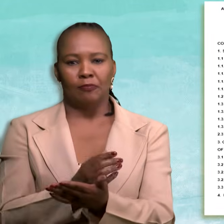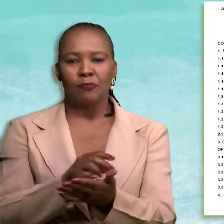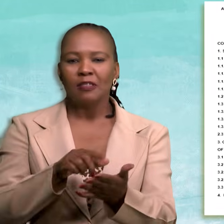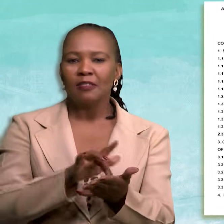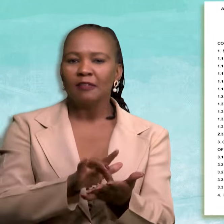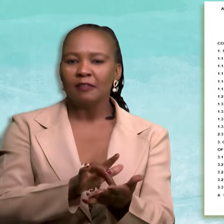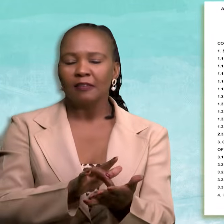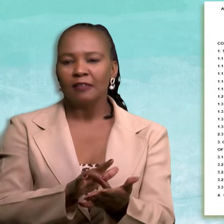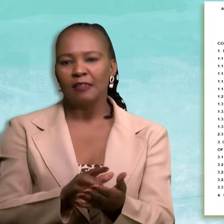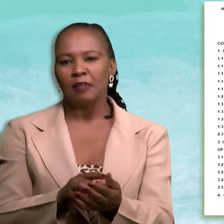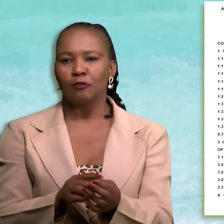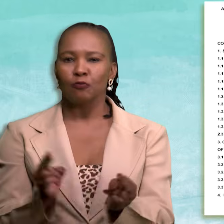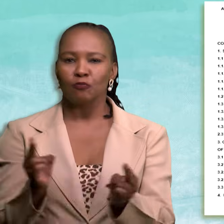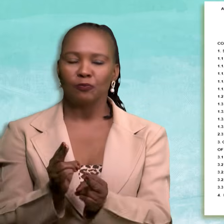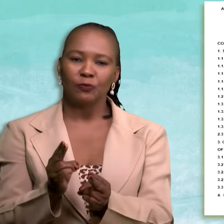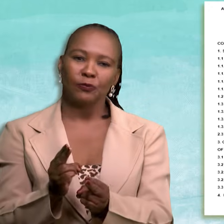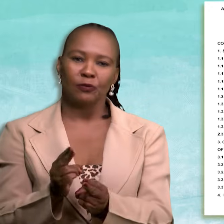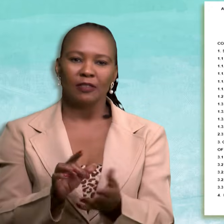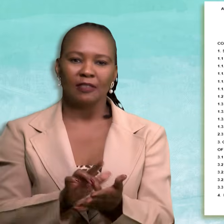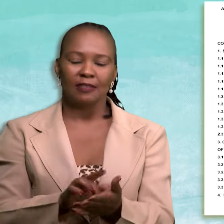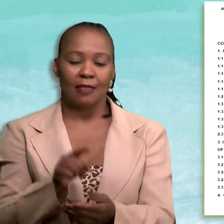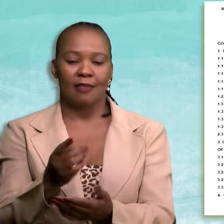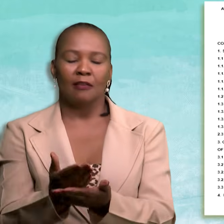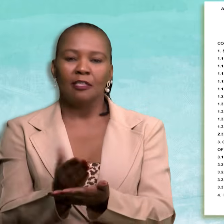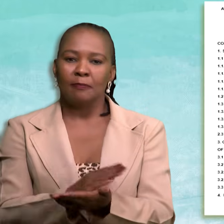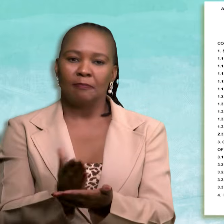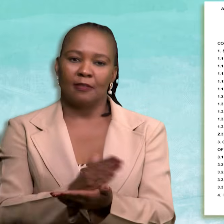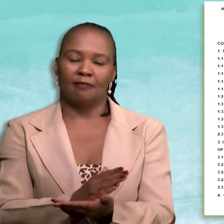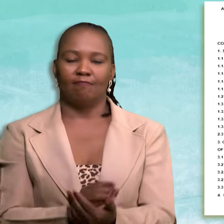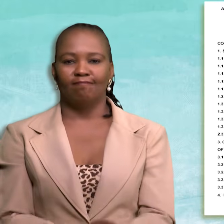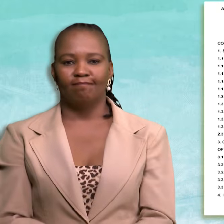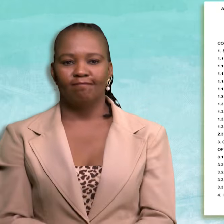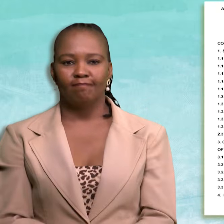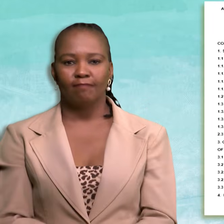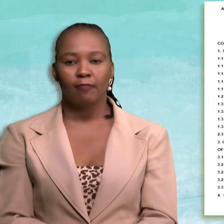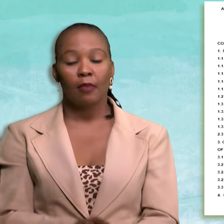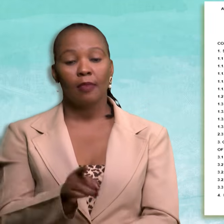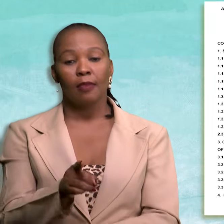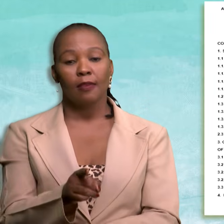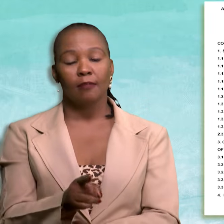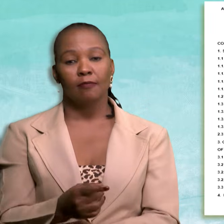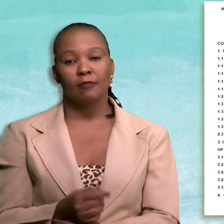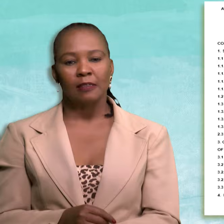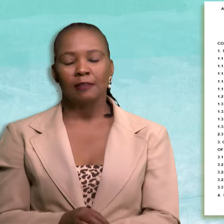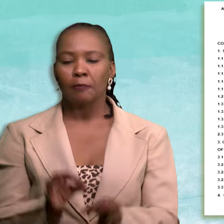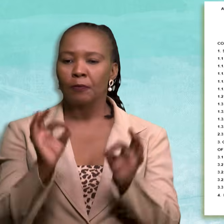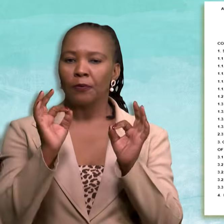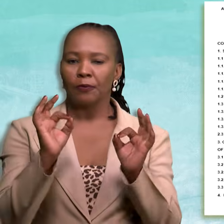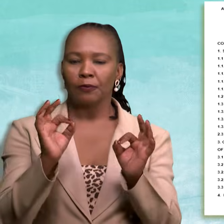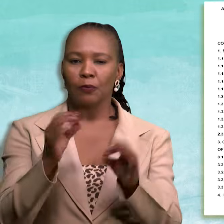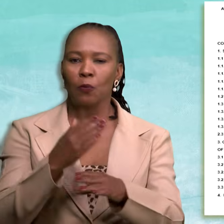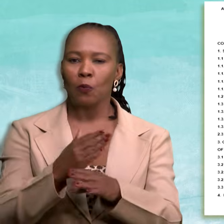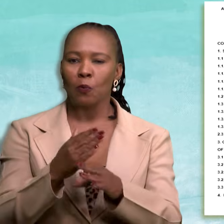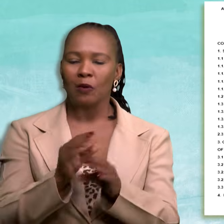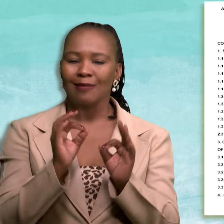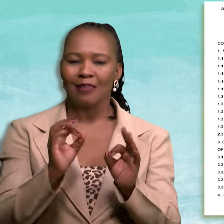into various sections and subsections that can be called chapters as well. It is based on